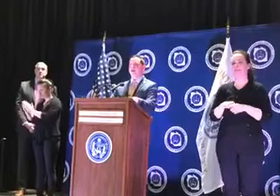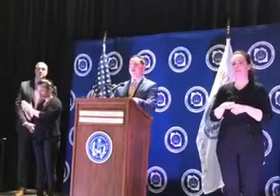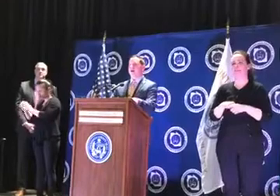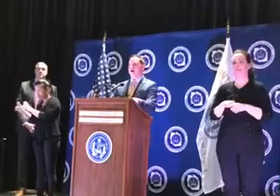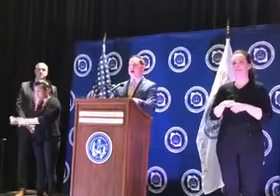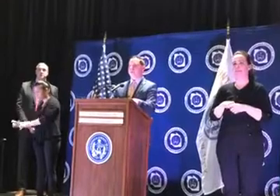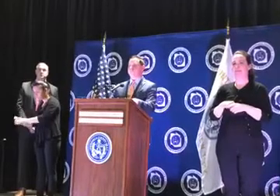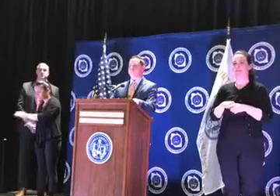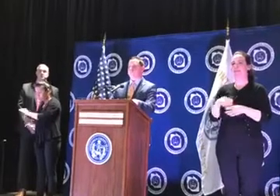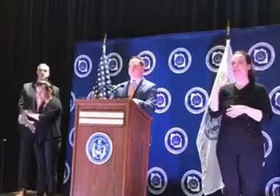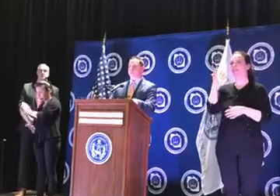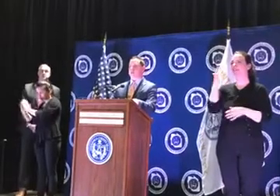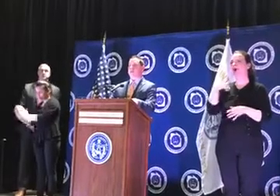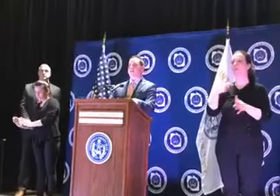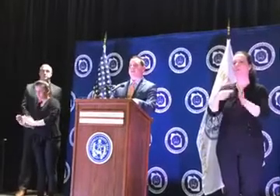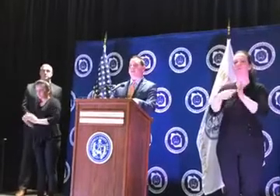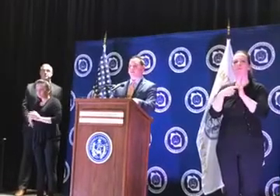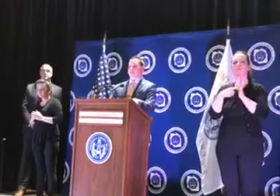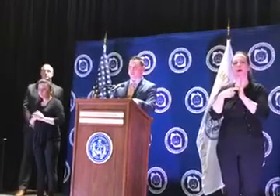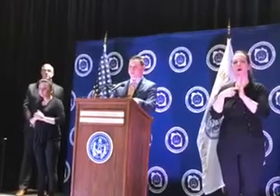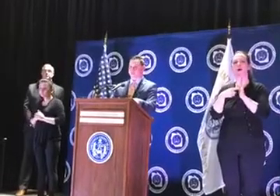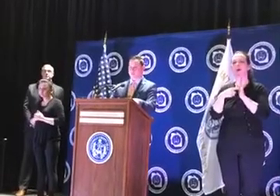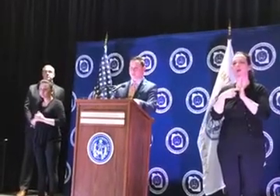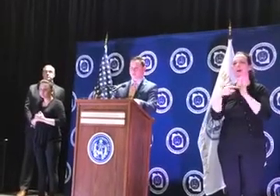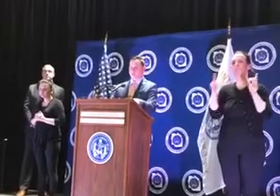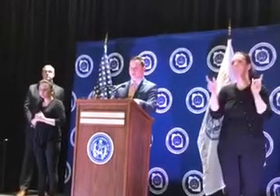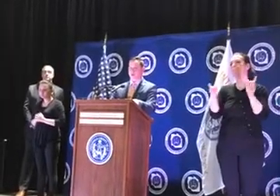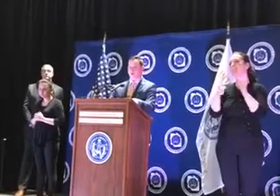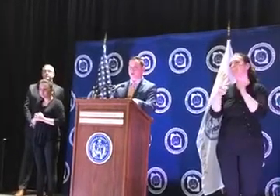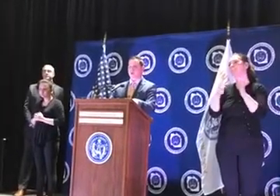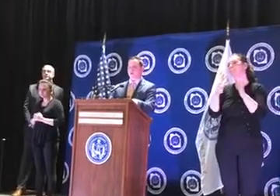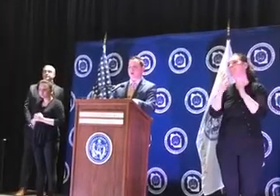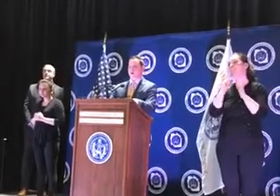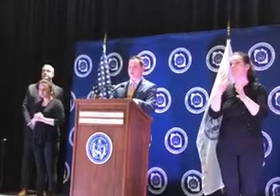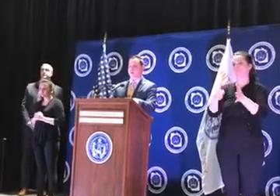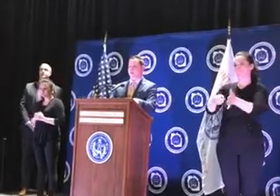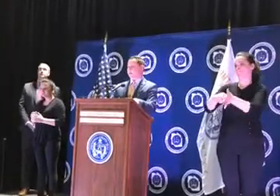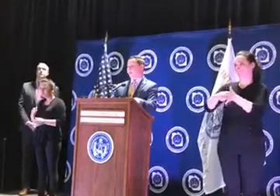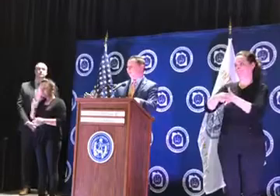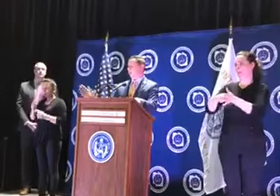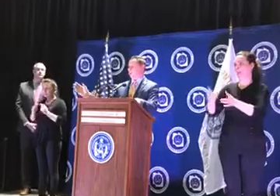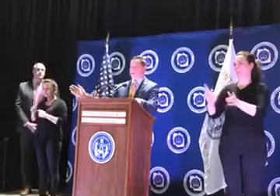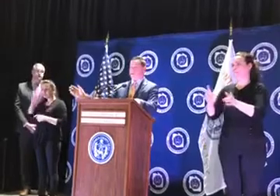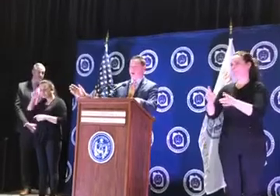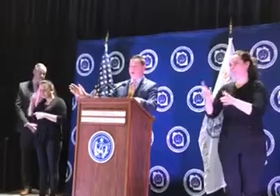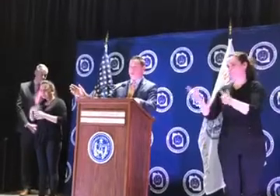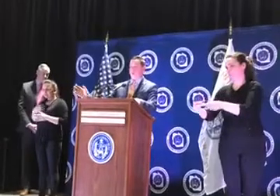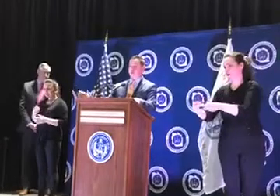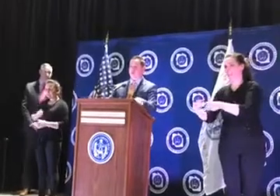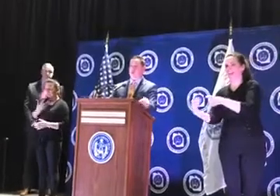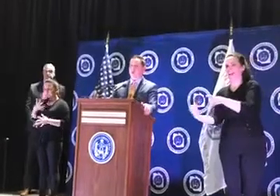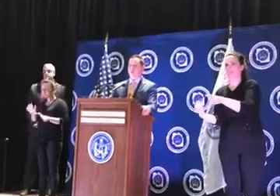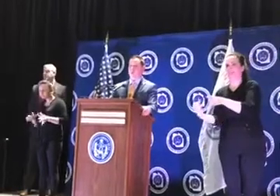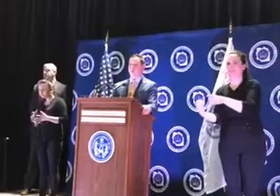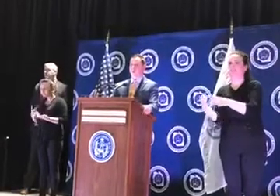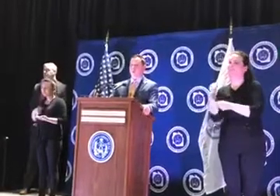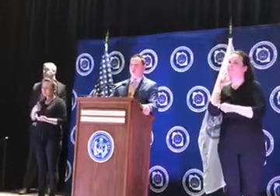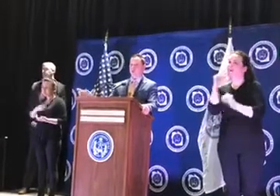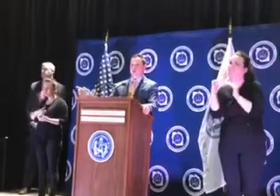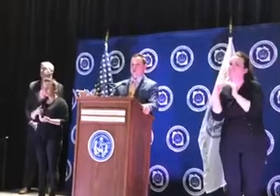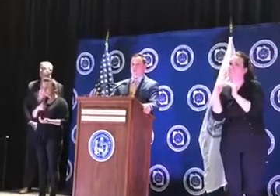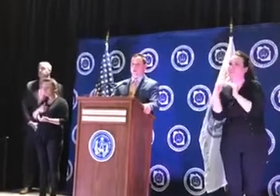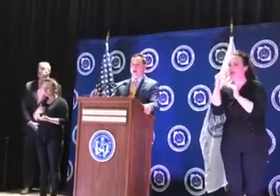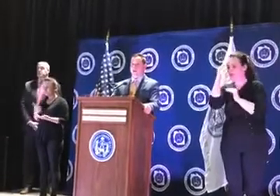that. It is inconveniencing people a little bit longer. We get that. That's why we have help to help them